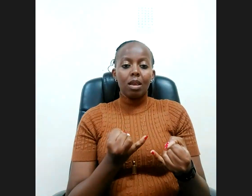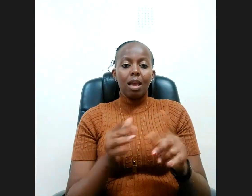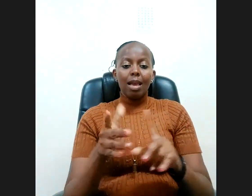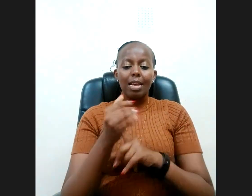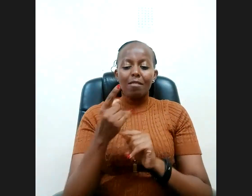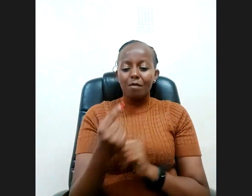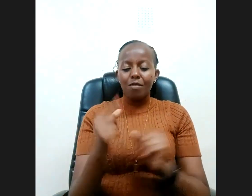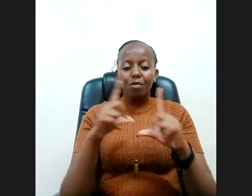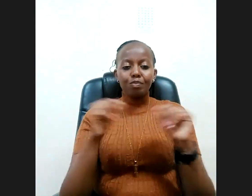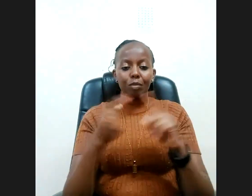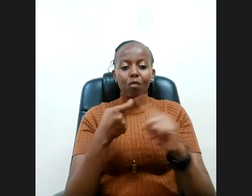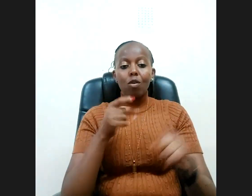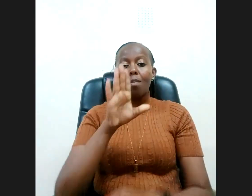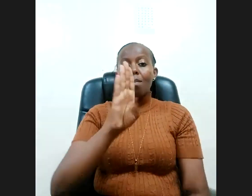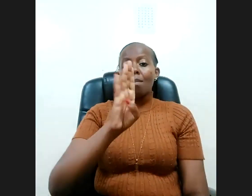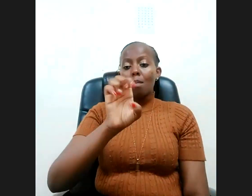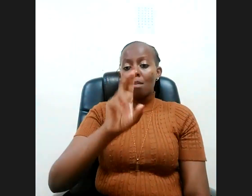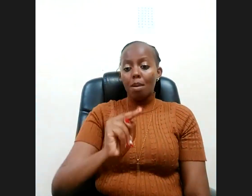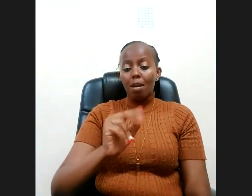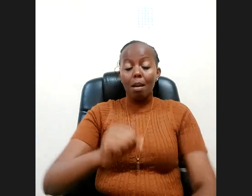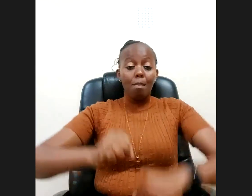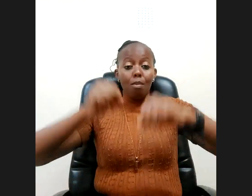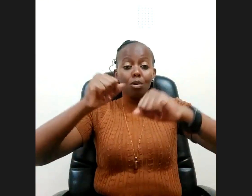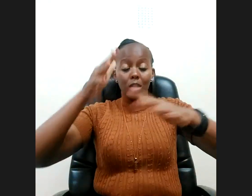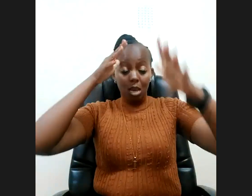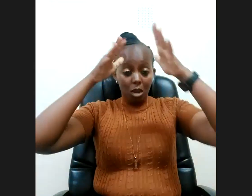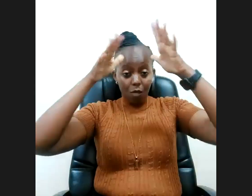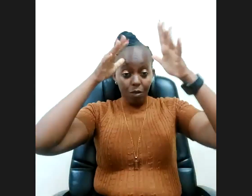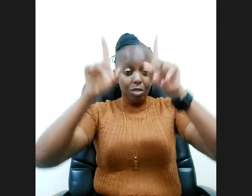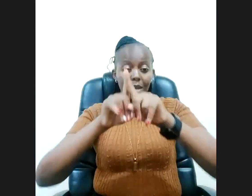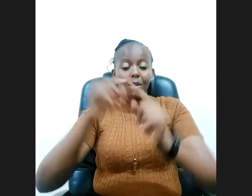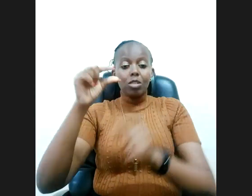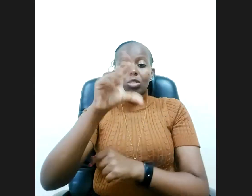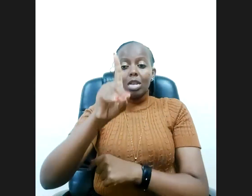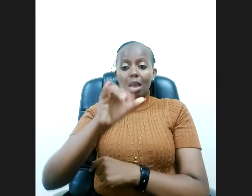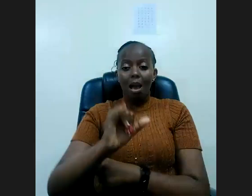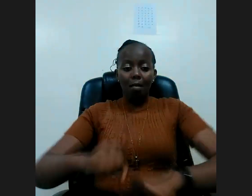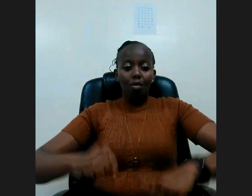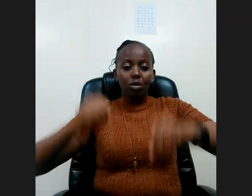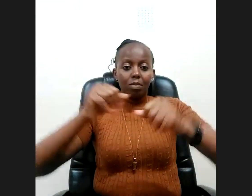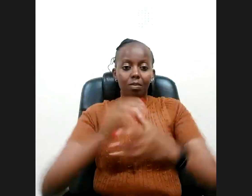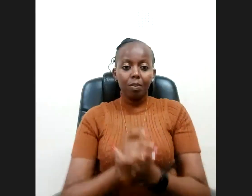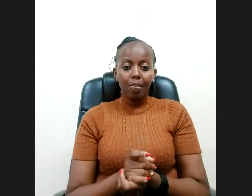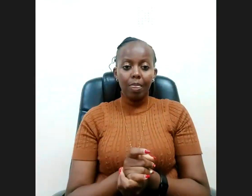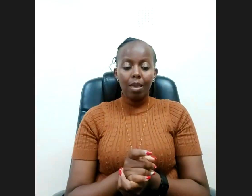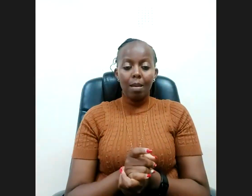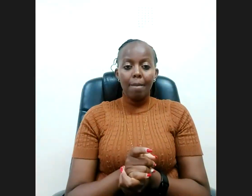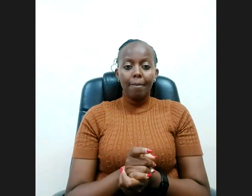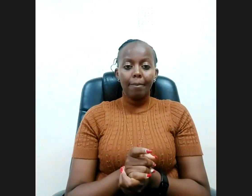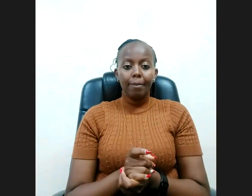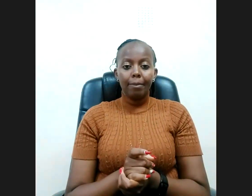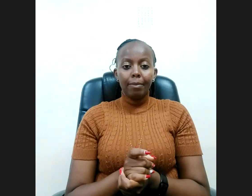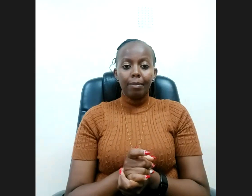Ben Hardman, who is the head of innovations ecosystems at GDI. Ben.